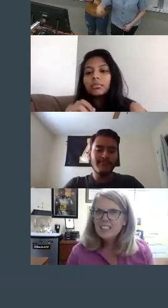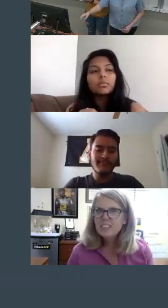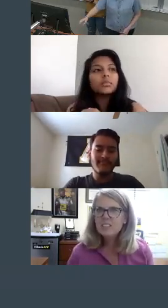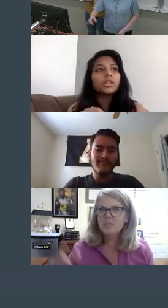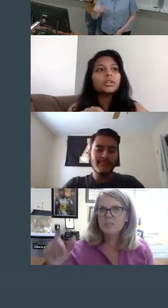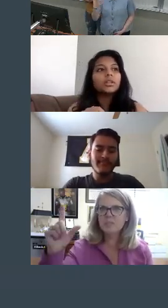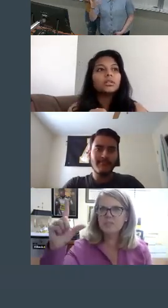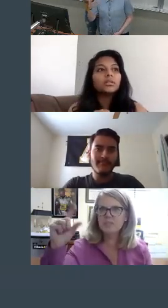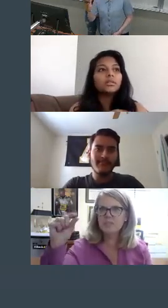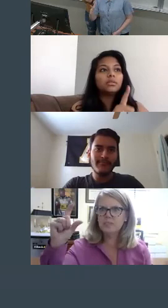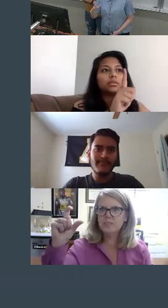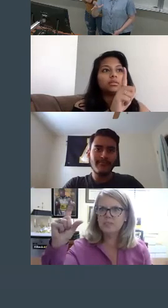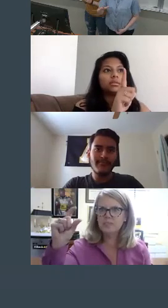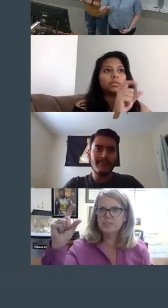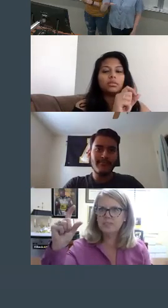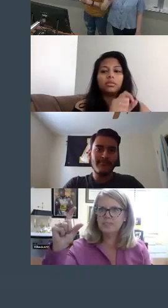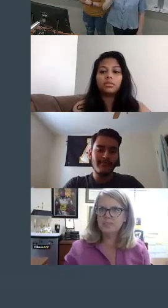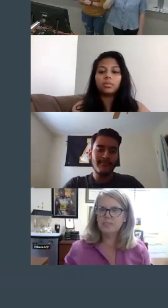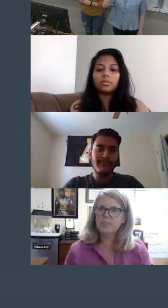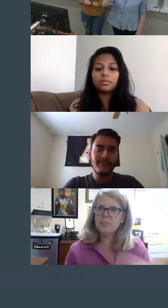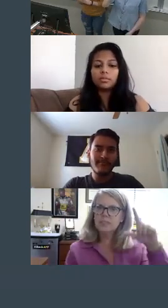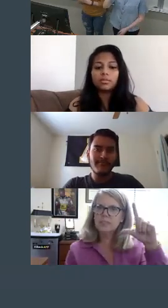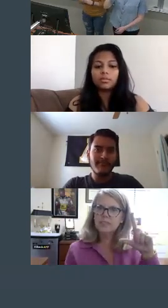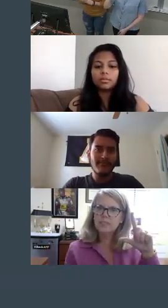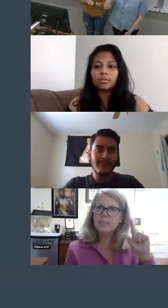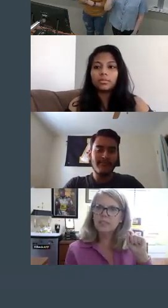20. Just instead of saying